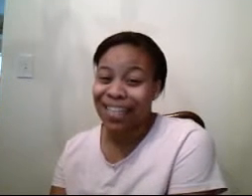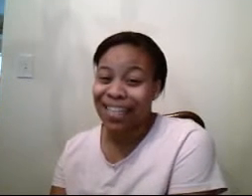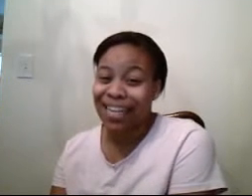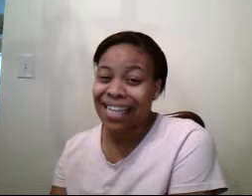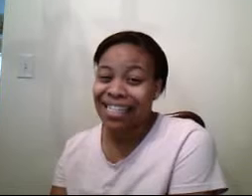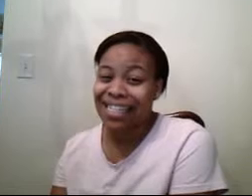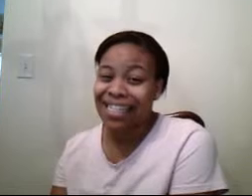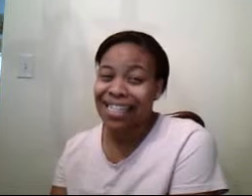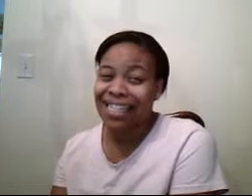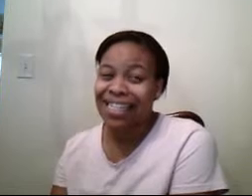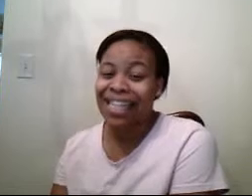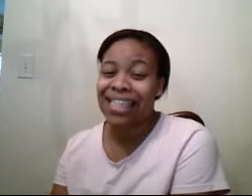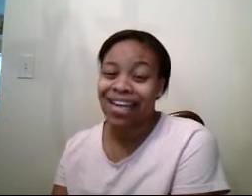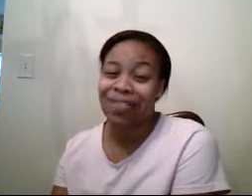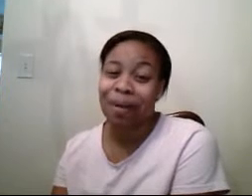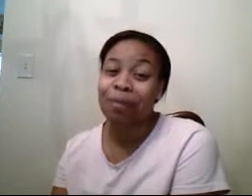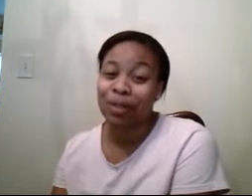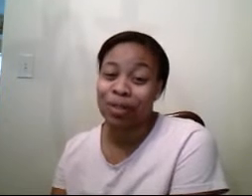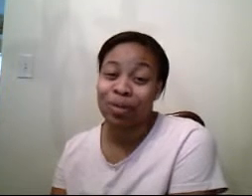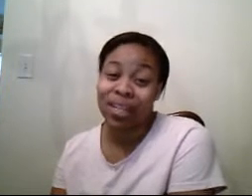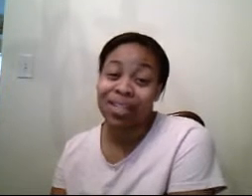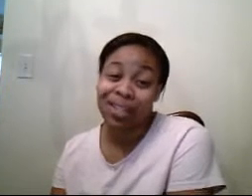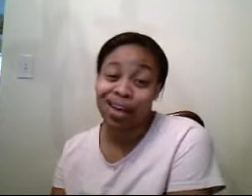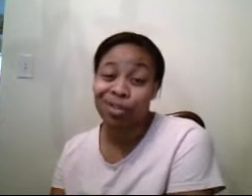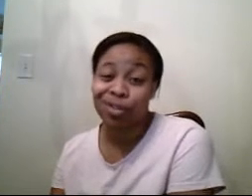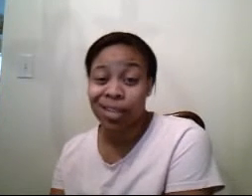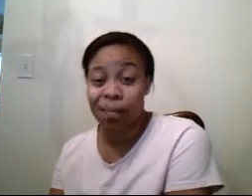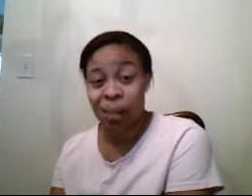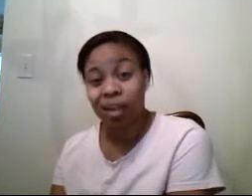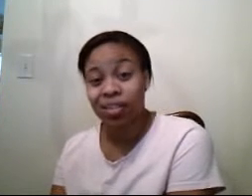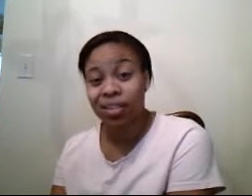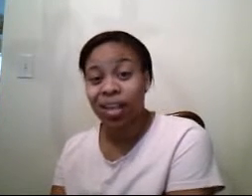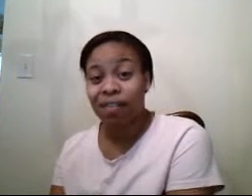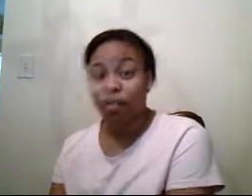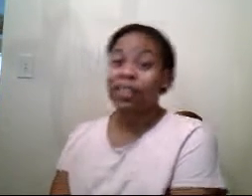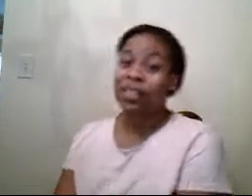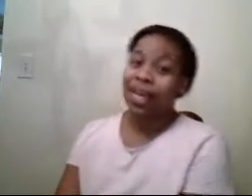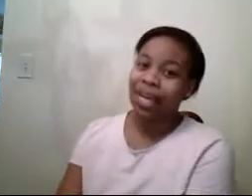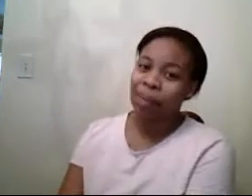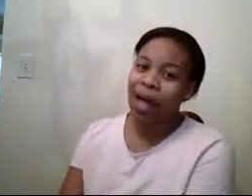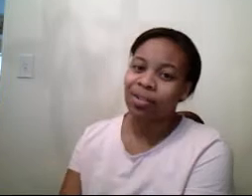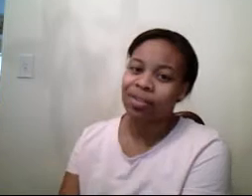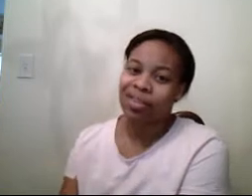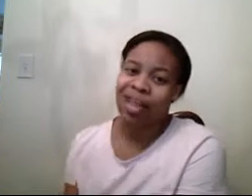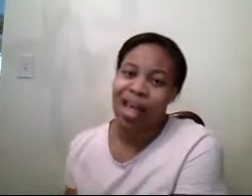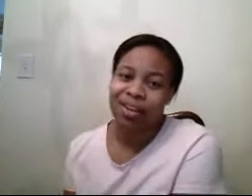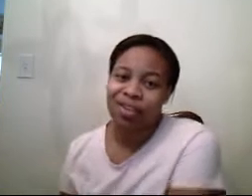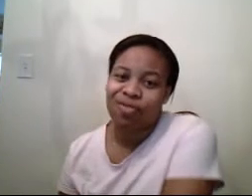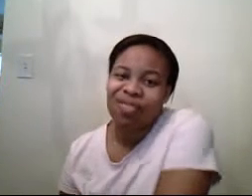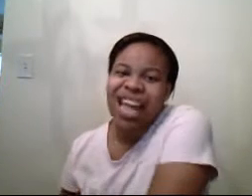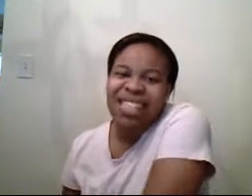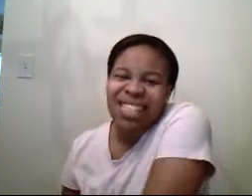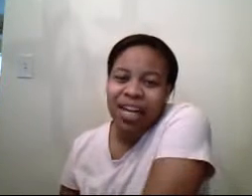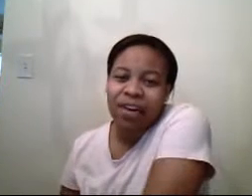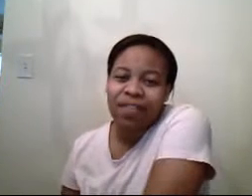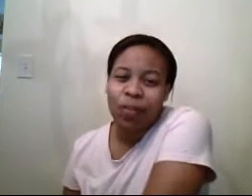the necessity of numbers. Do we need to say 110 pounds versus 80 pounds? Is that, necessary